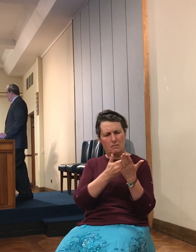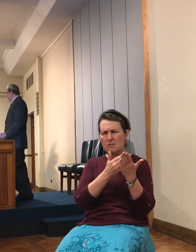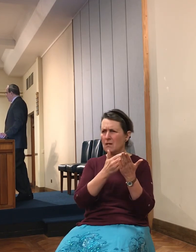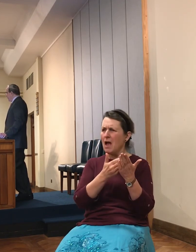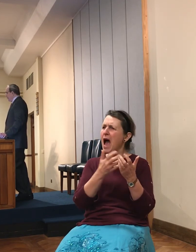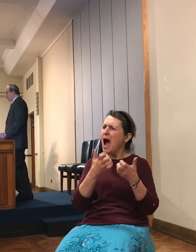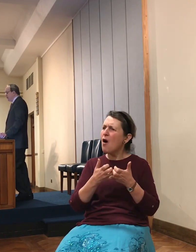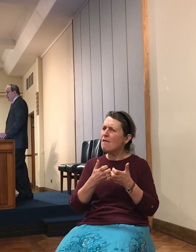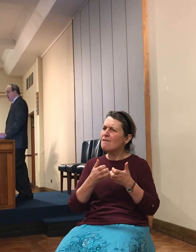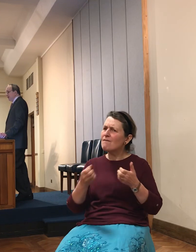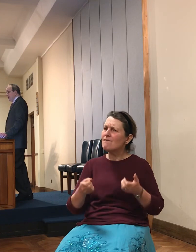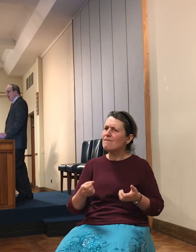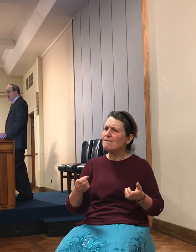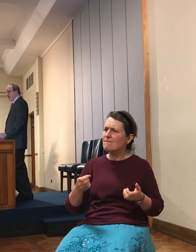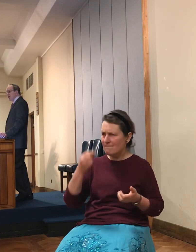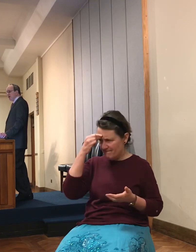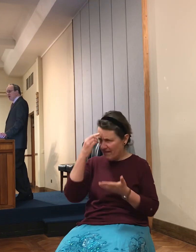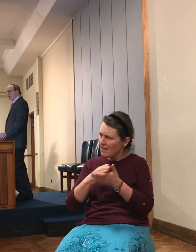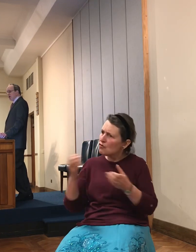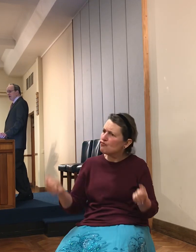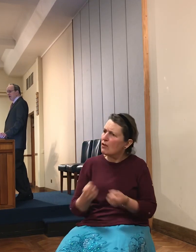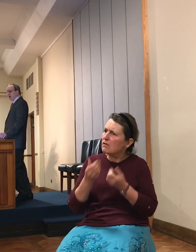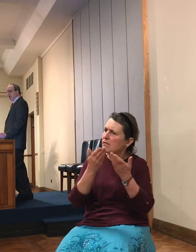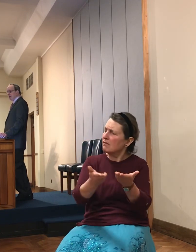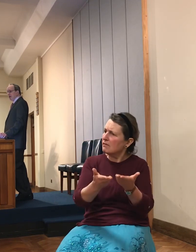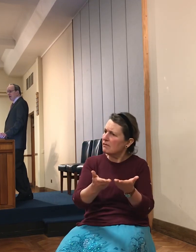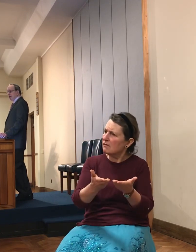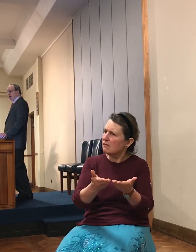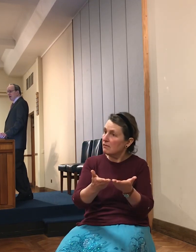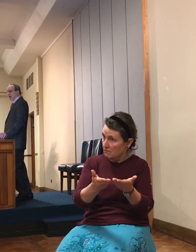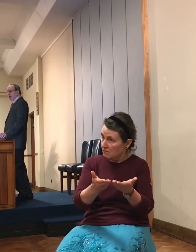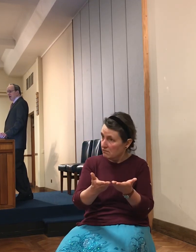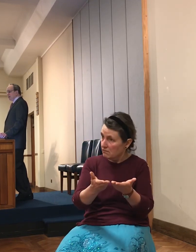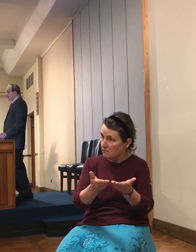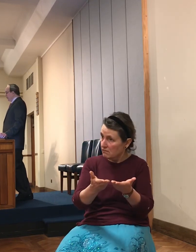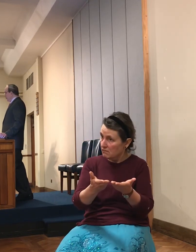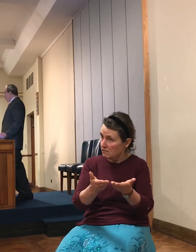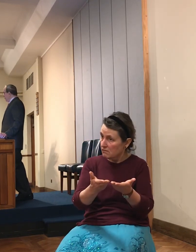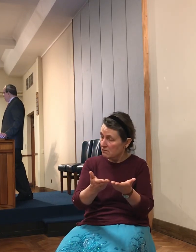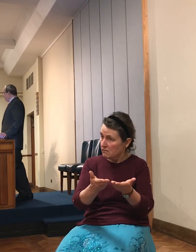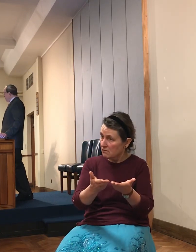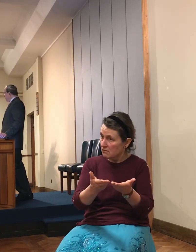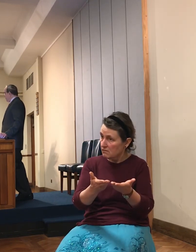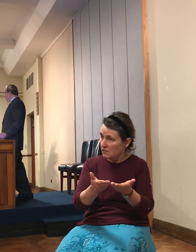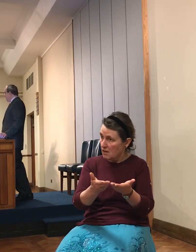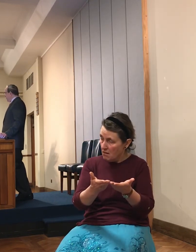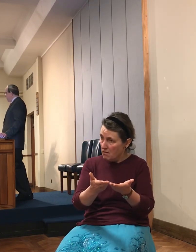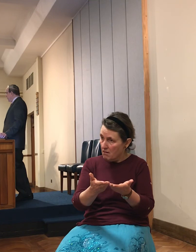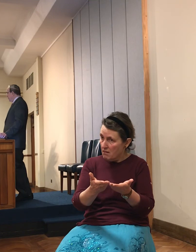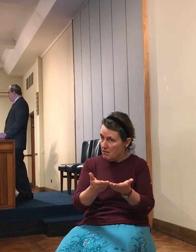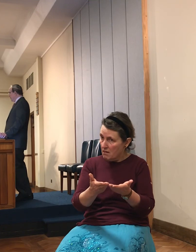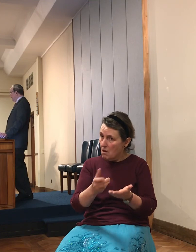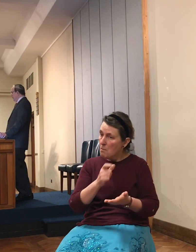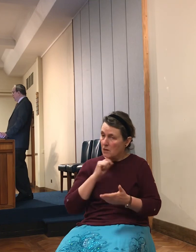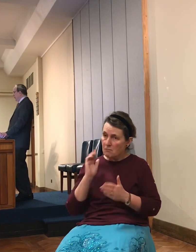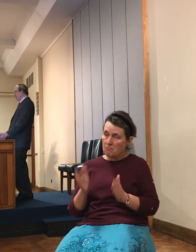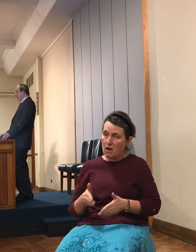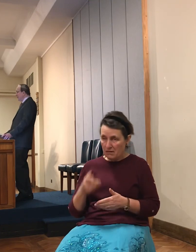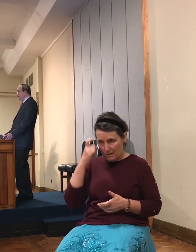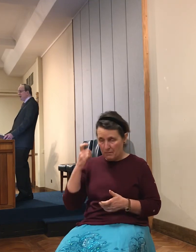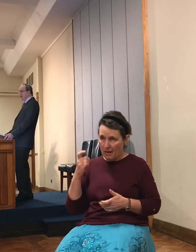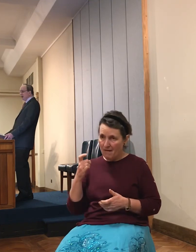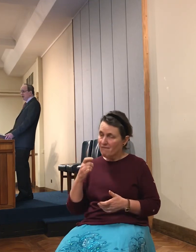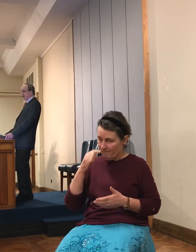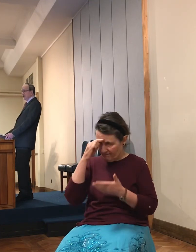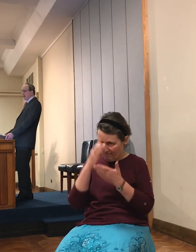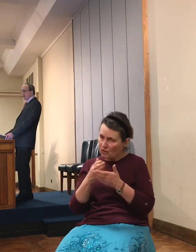Is this faith strengthening? It must always be represented. Our